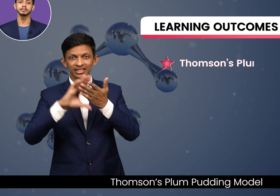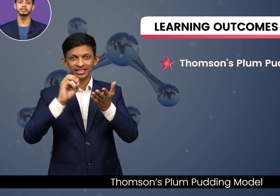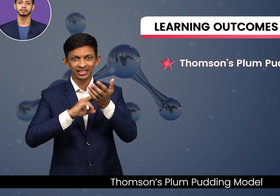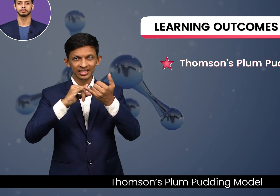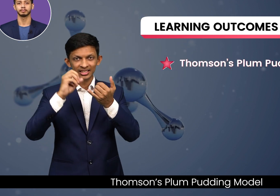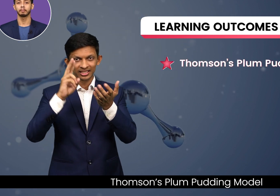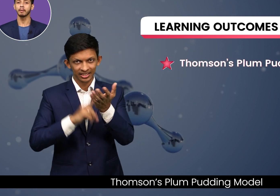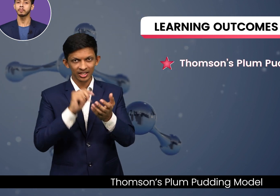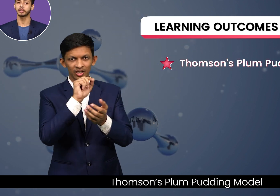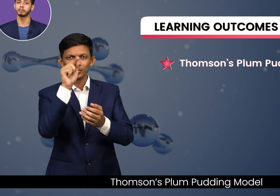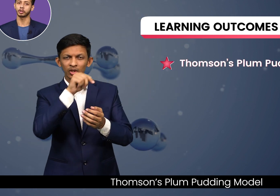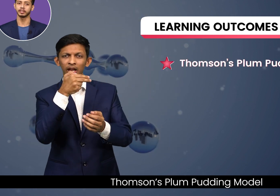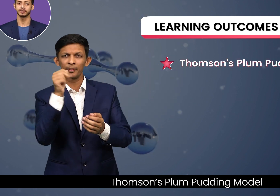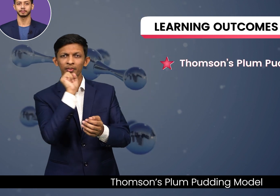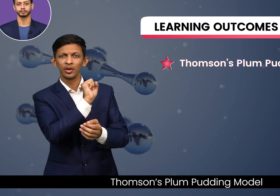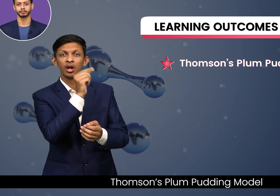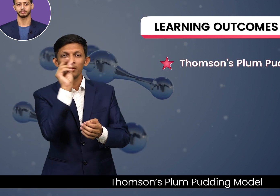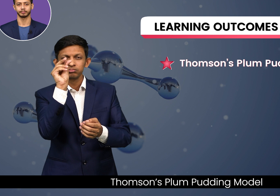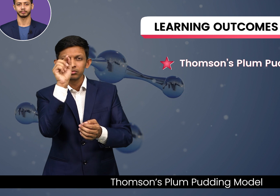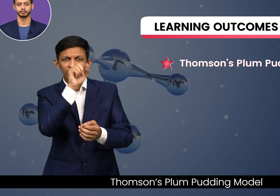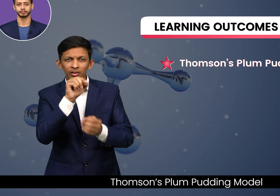Thomson's plum pudding model,